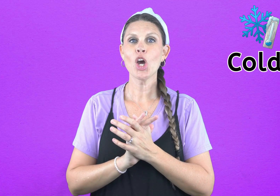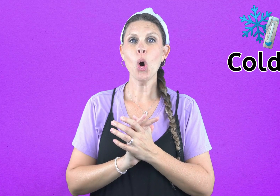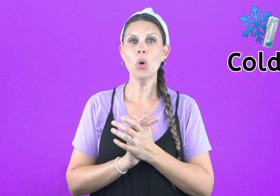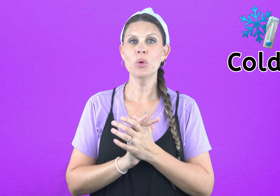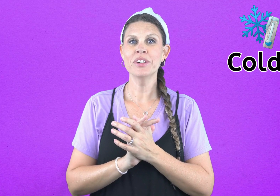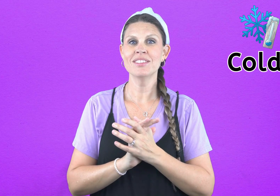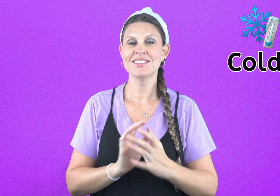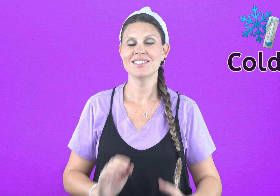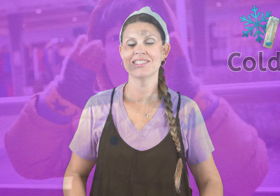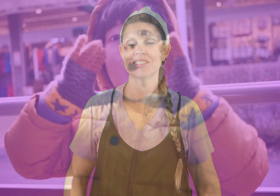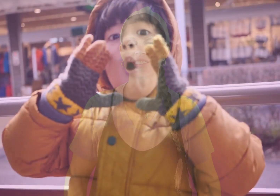cold.